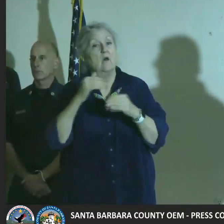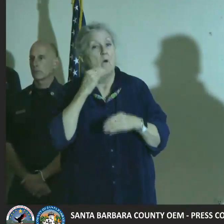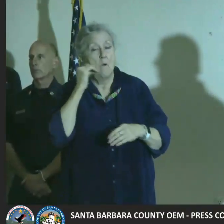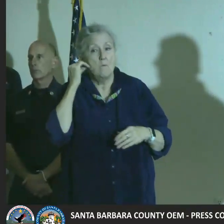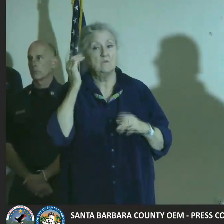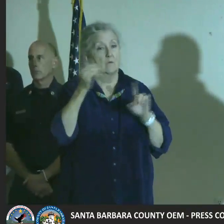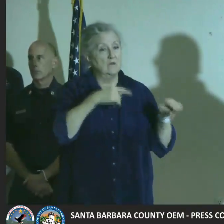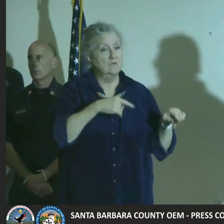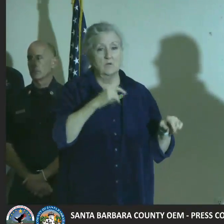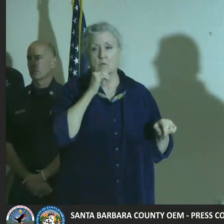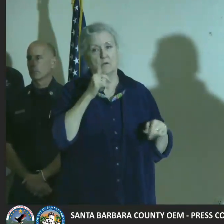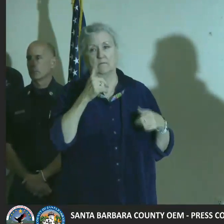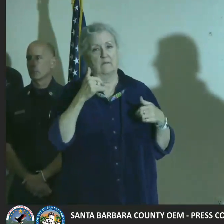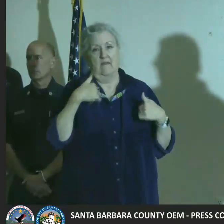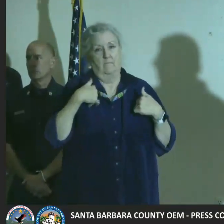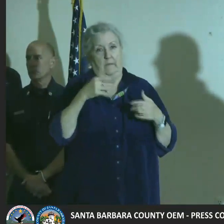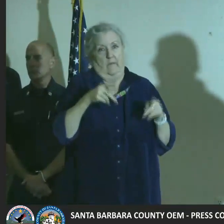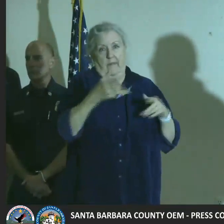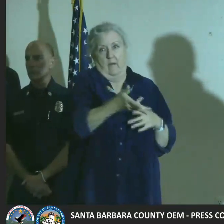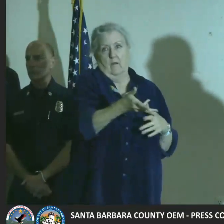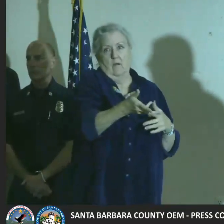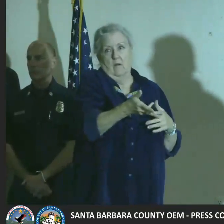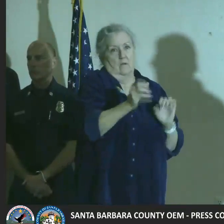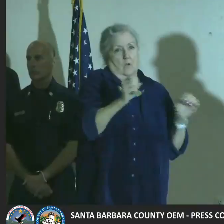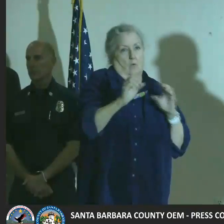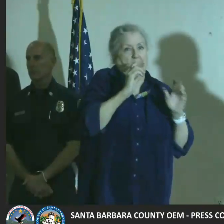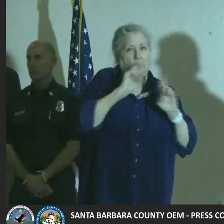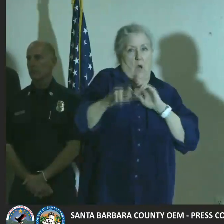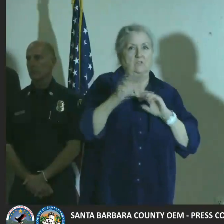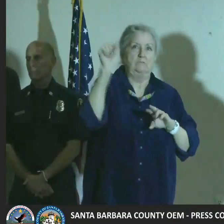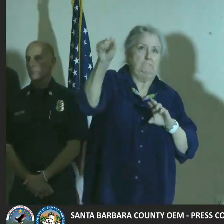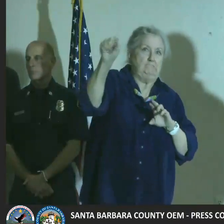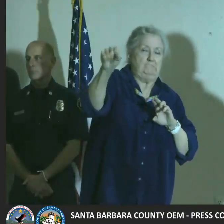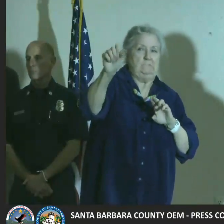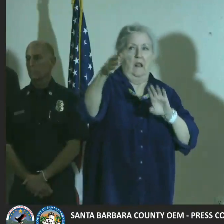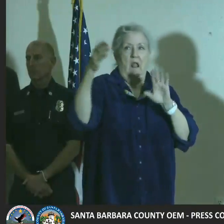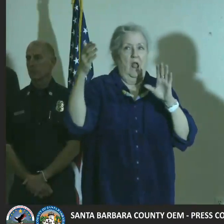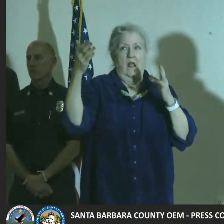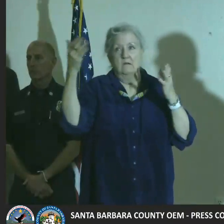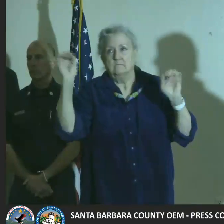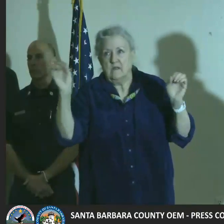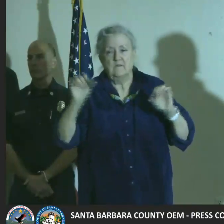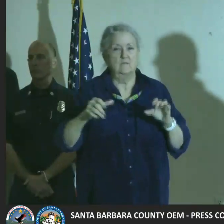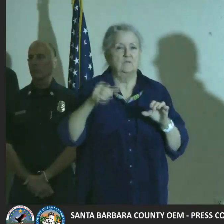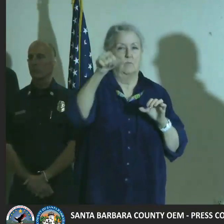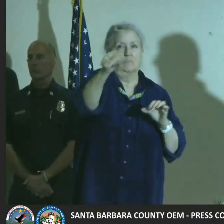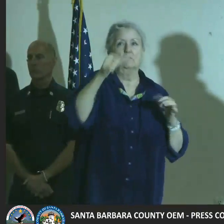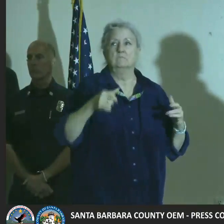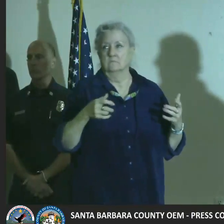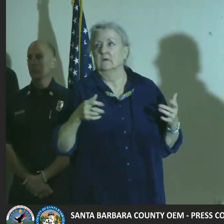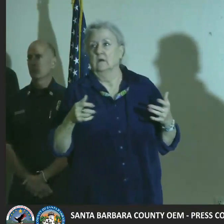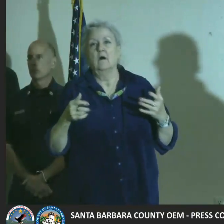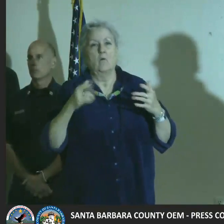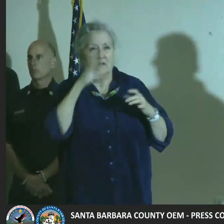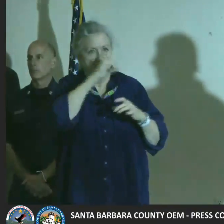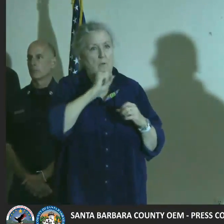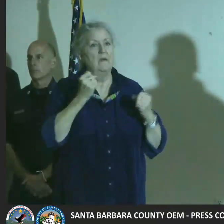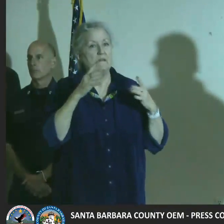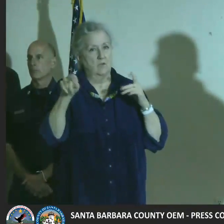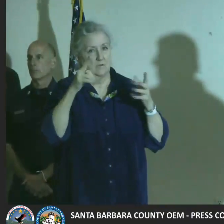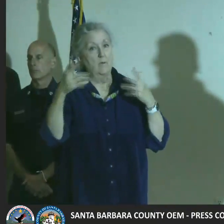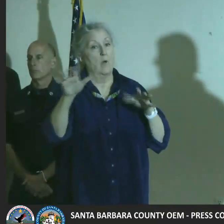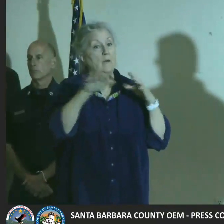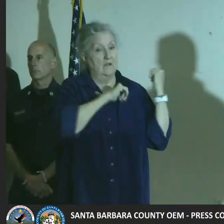we went to were unoccupied or there was no response to at the door. So, we assume that many of those people